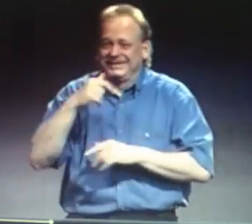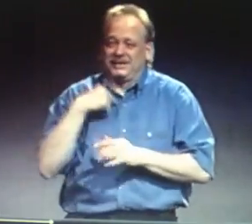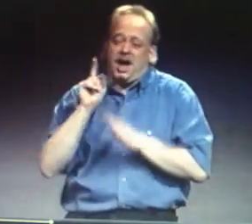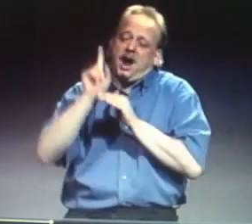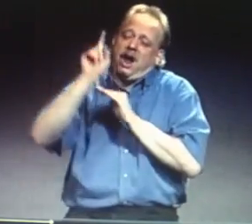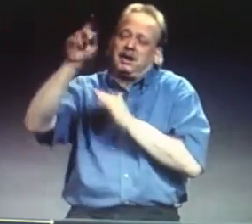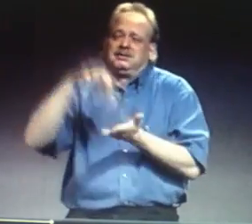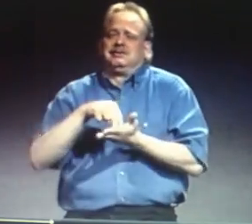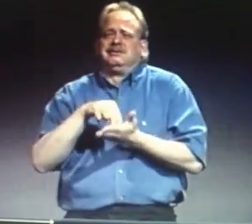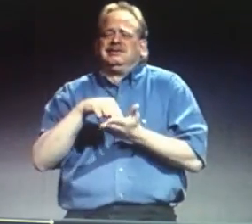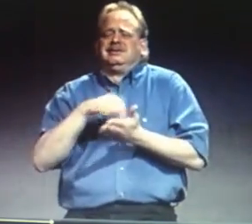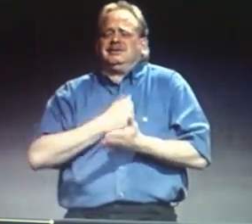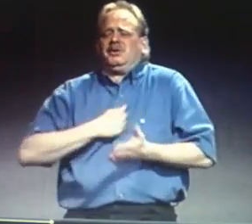Everybody's kind of laughing.